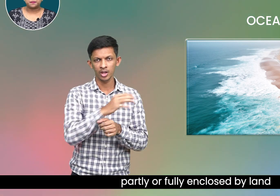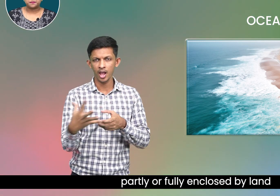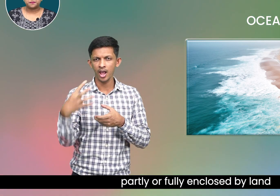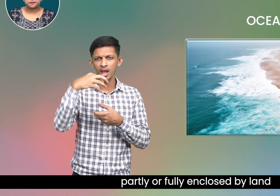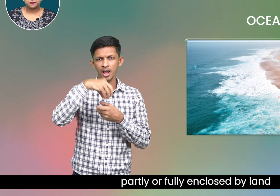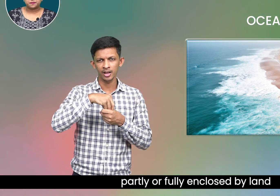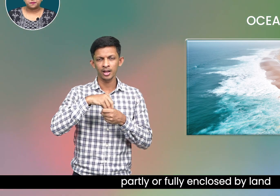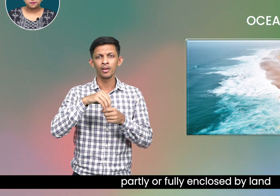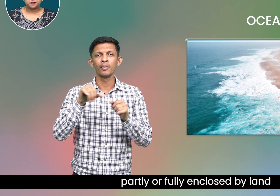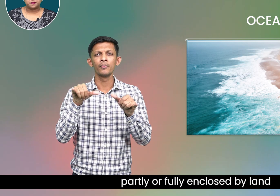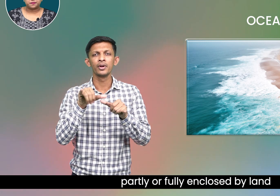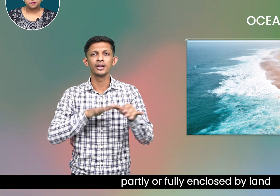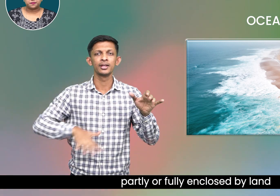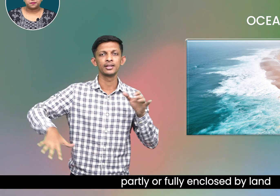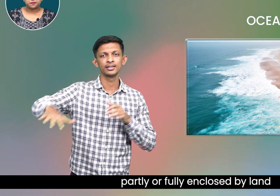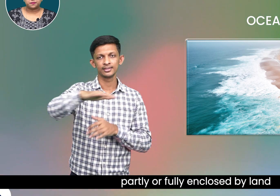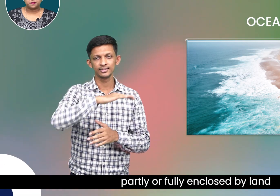land.